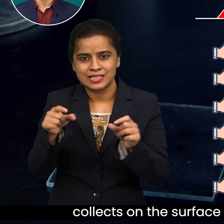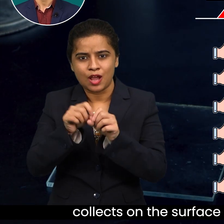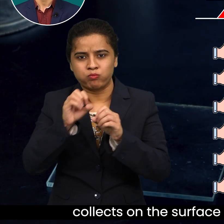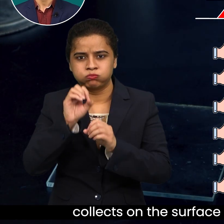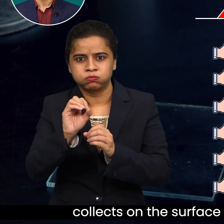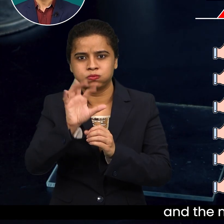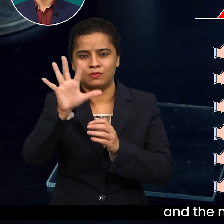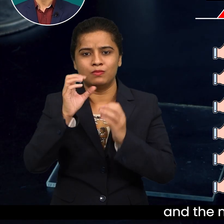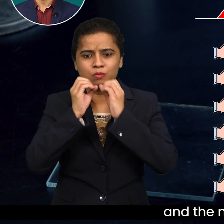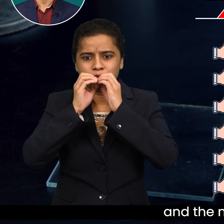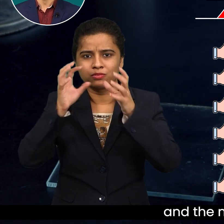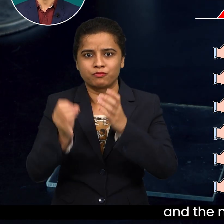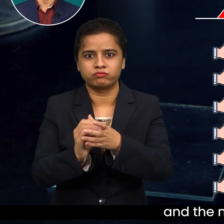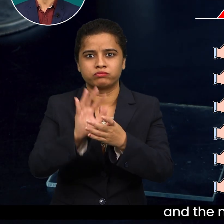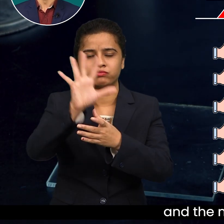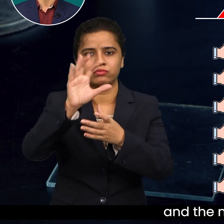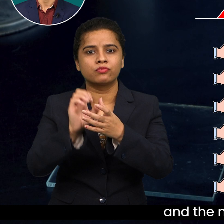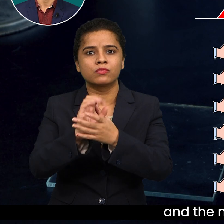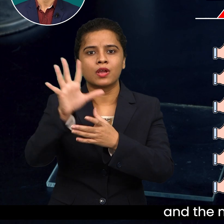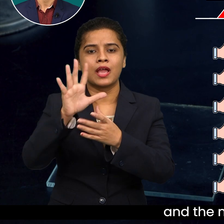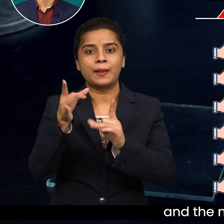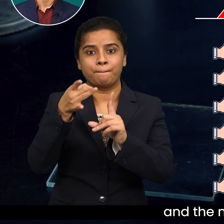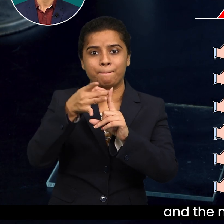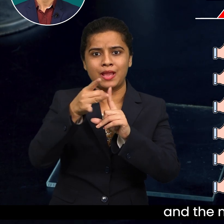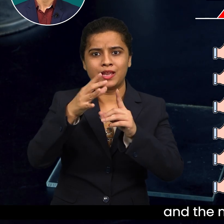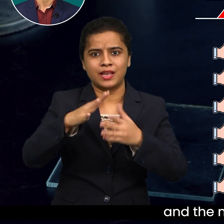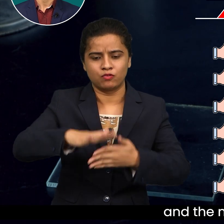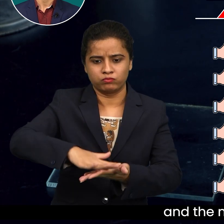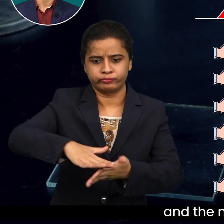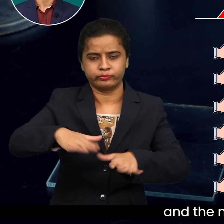bubbles and the metal floats on water.